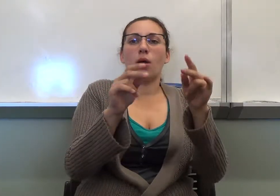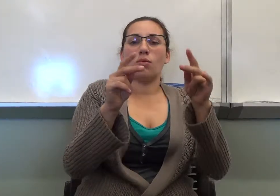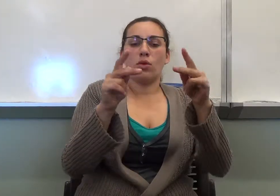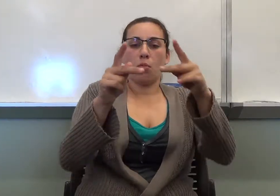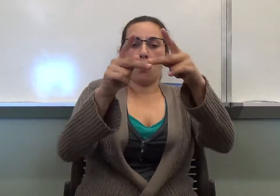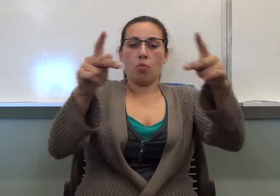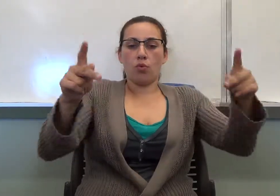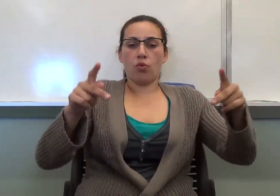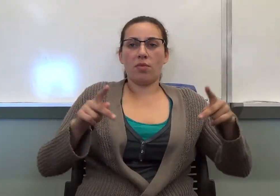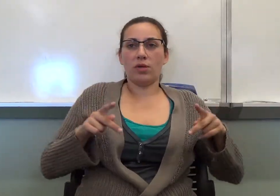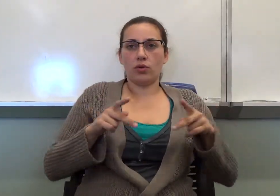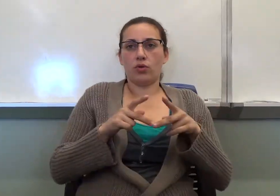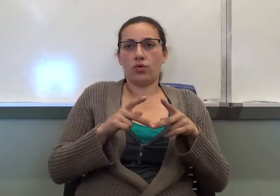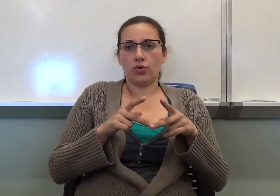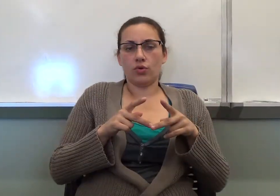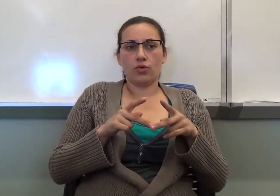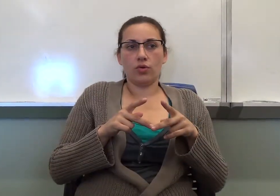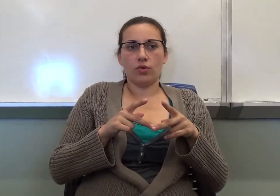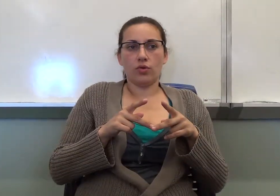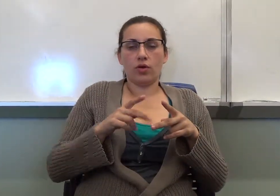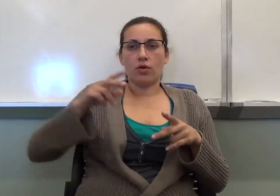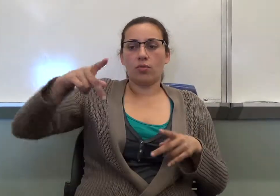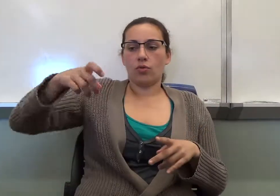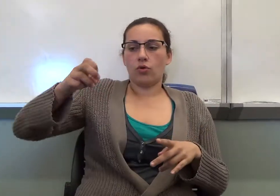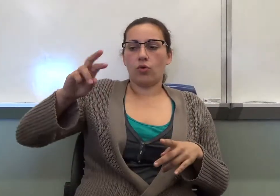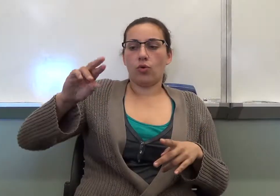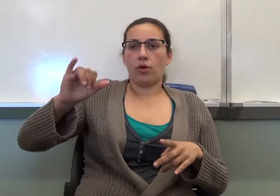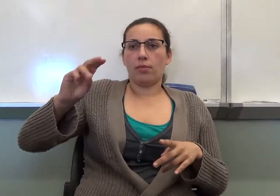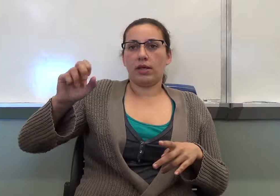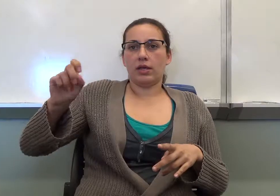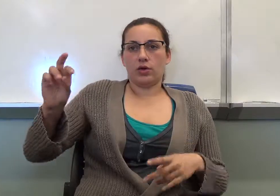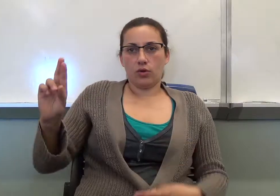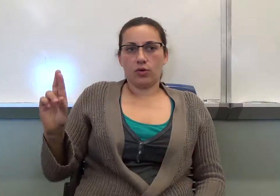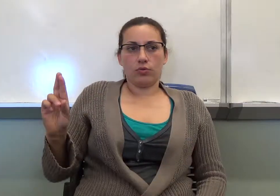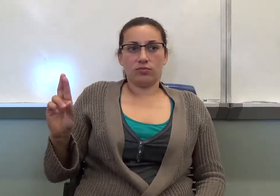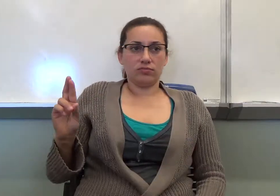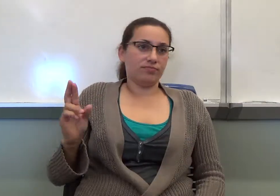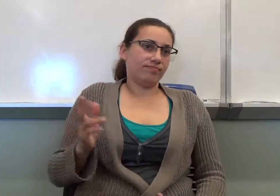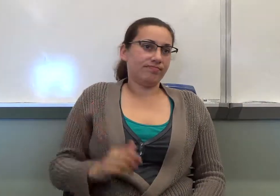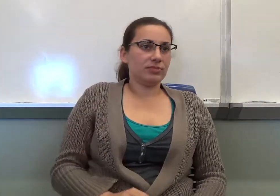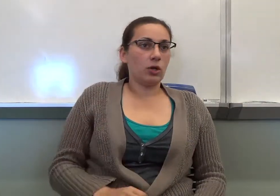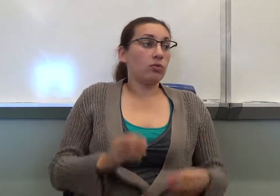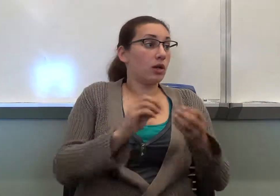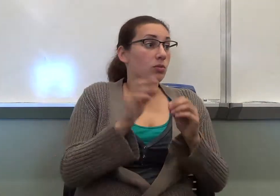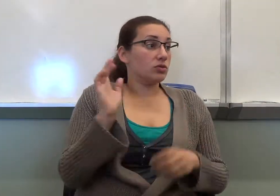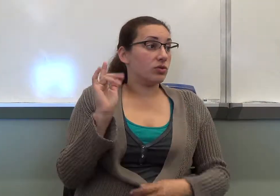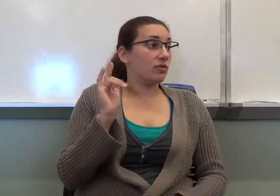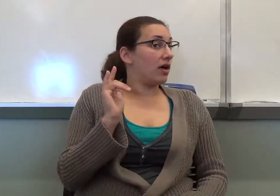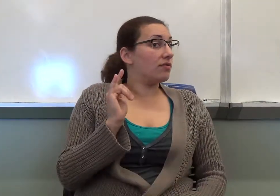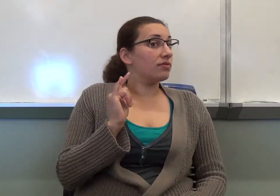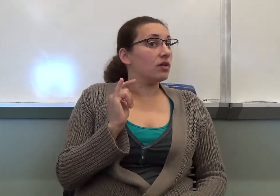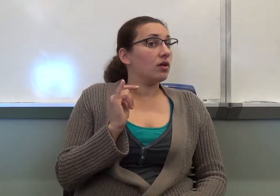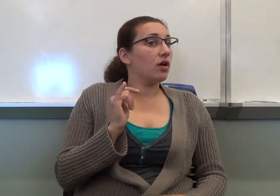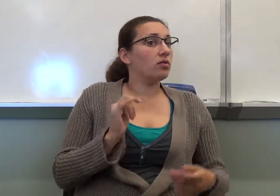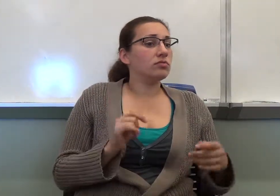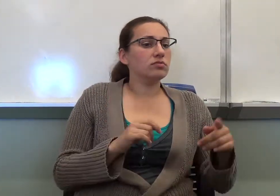Strange, for sure. Wow. Is it number 25? 25? Oh.